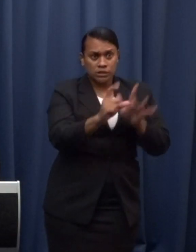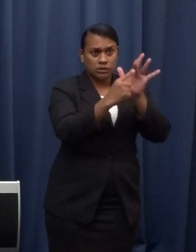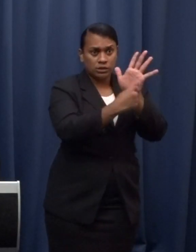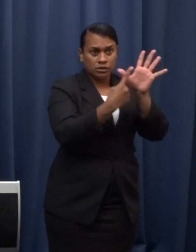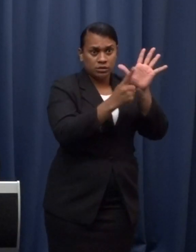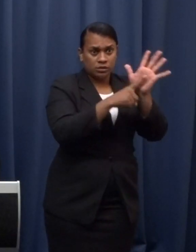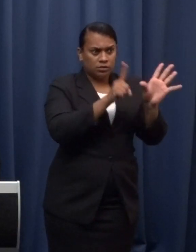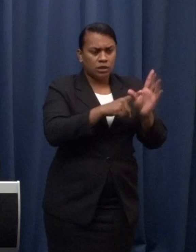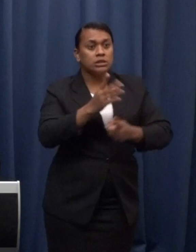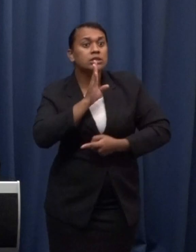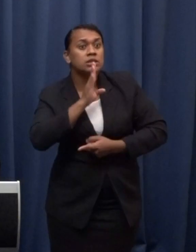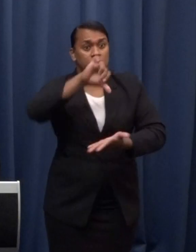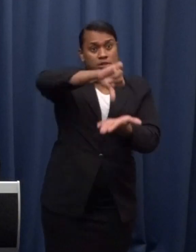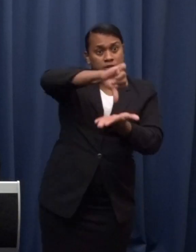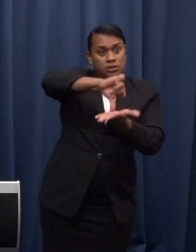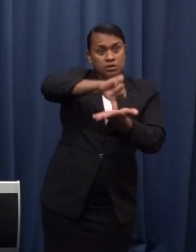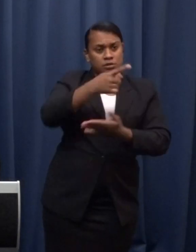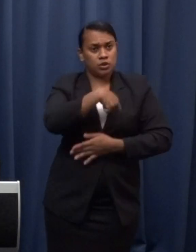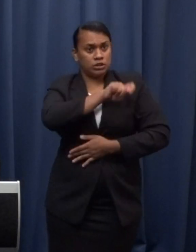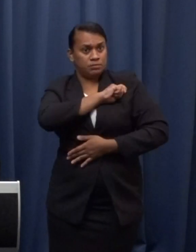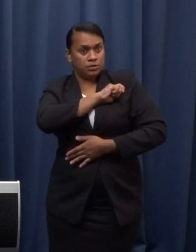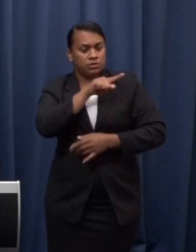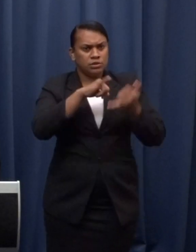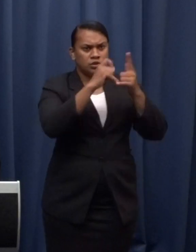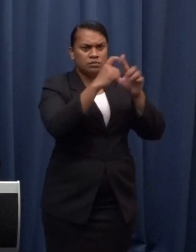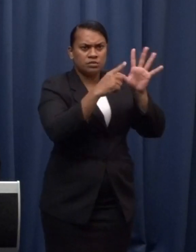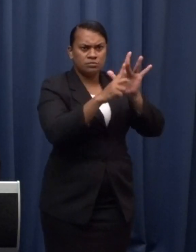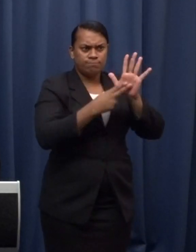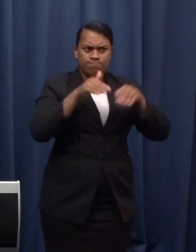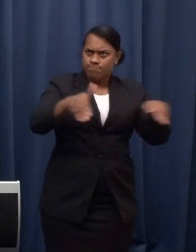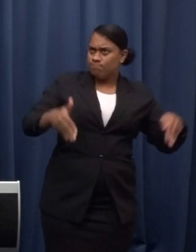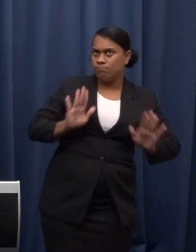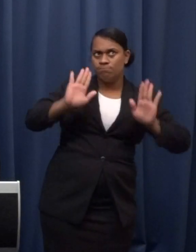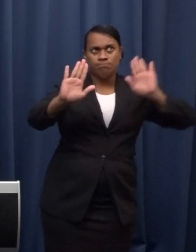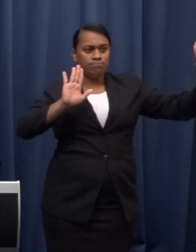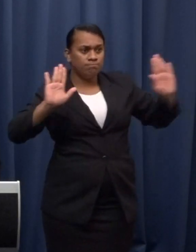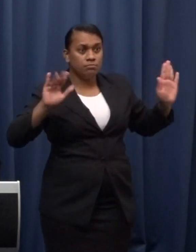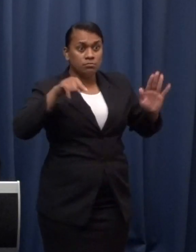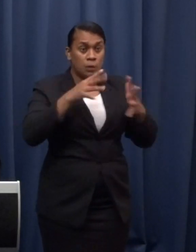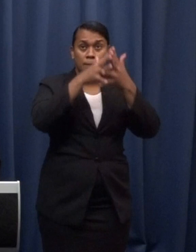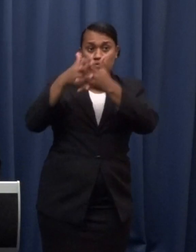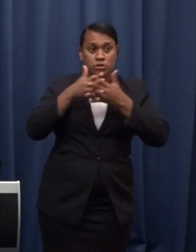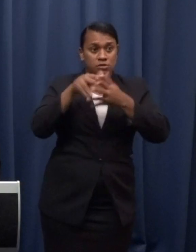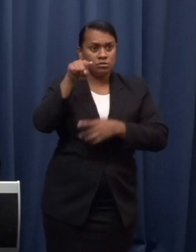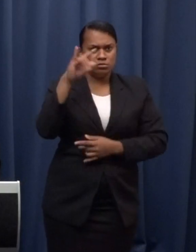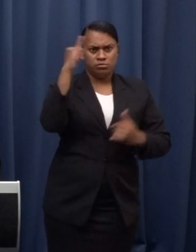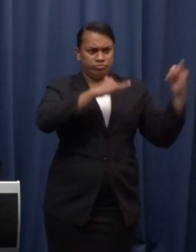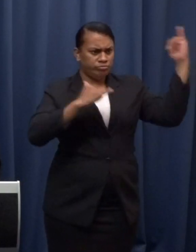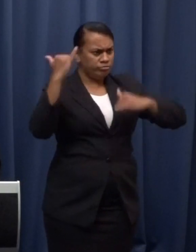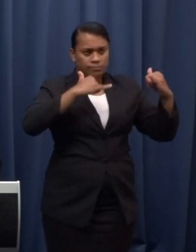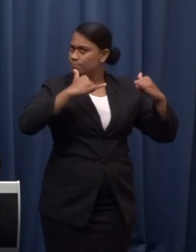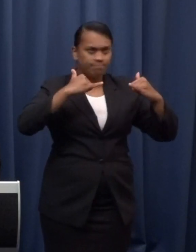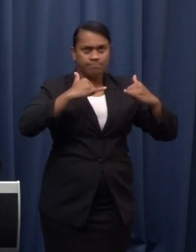to foreign nationals who have been present in the United States of America and all of Europe,